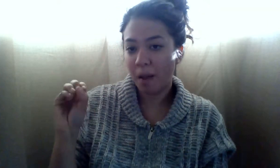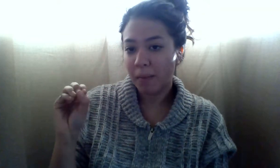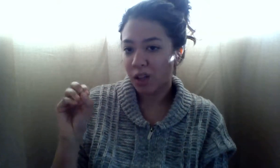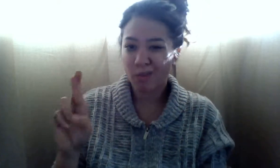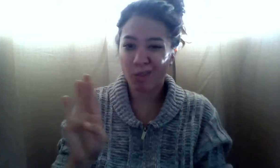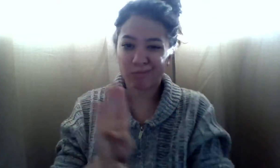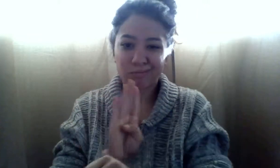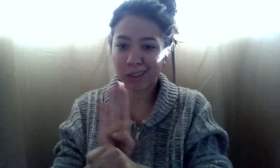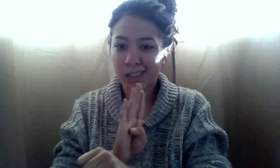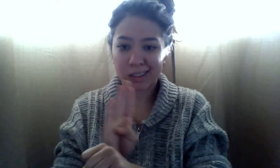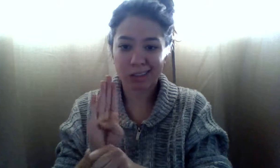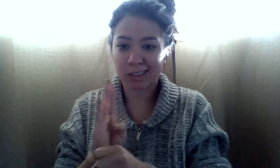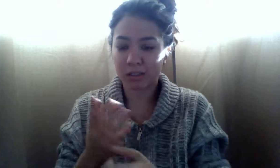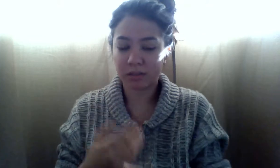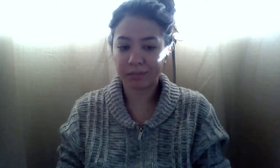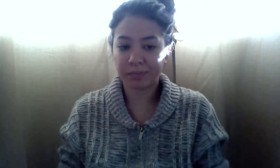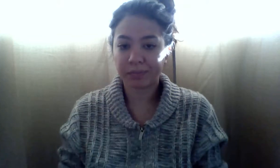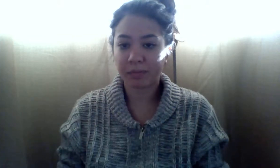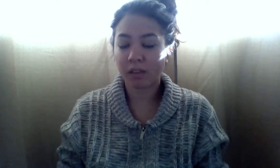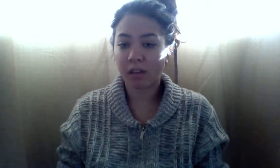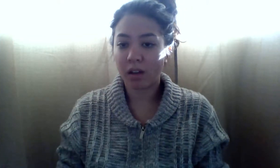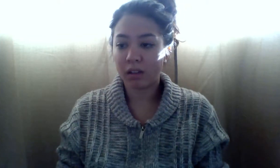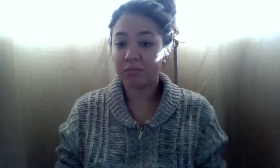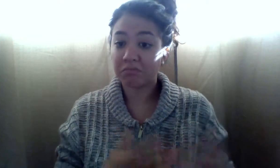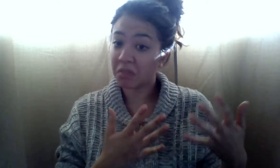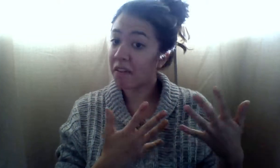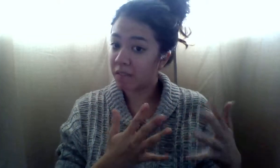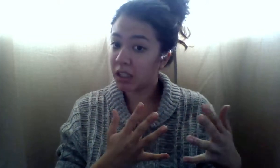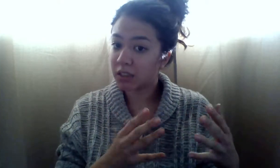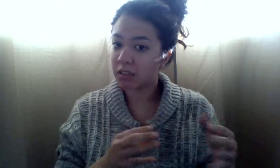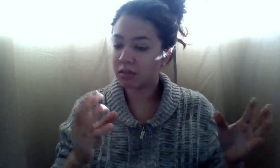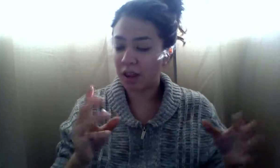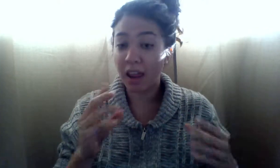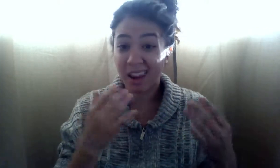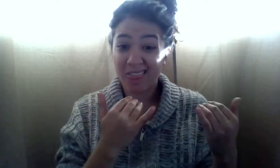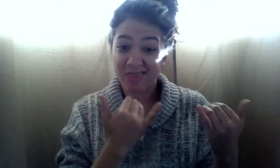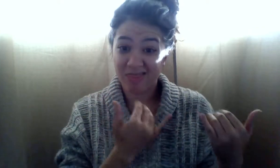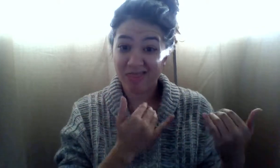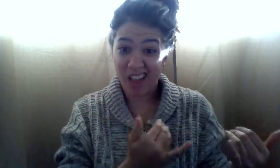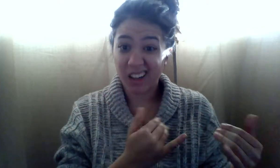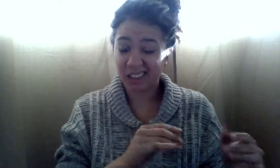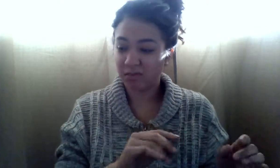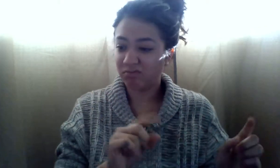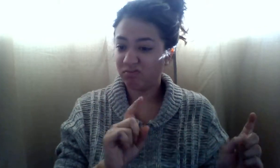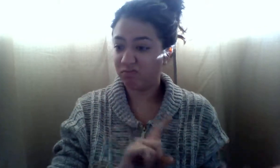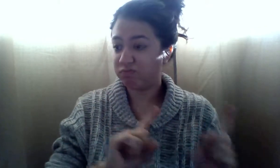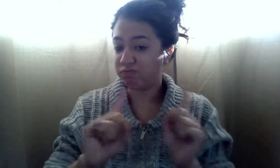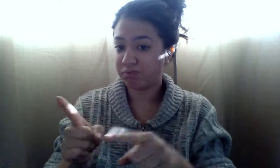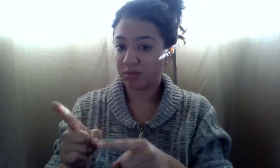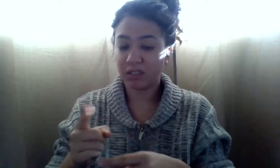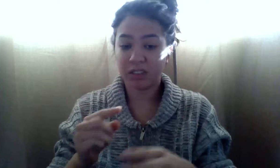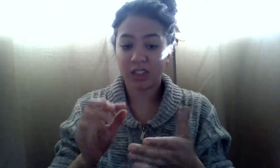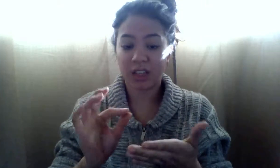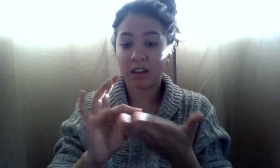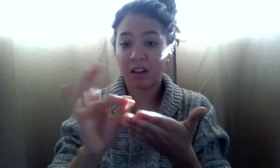the time card gets submitted into the accounting department. Now, what the accounting department does at this point is they take the card and then they